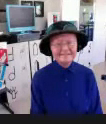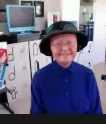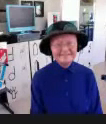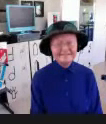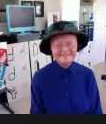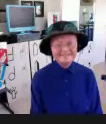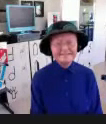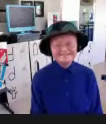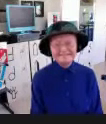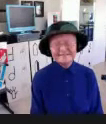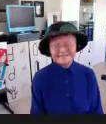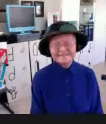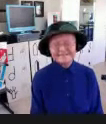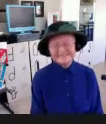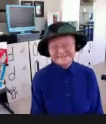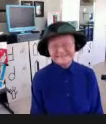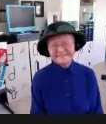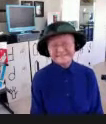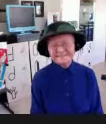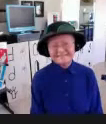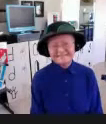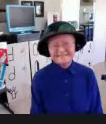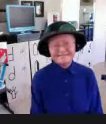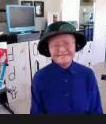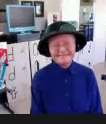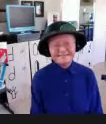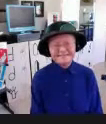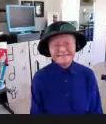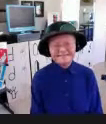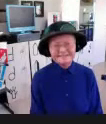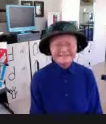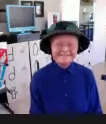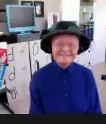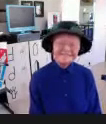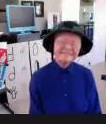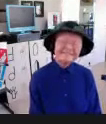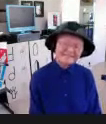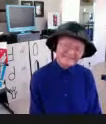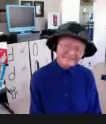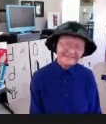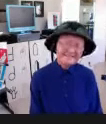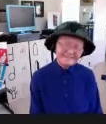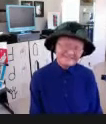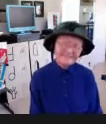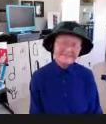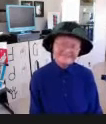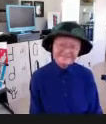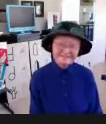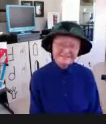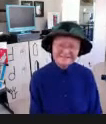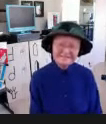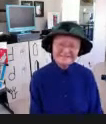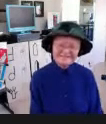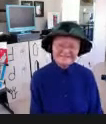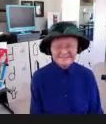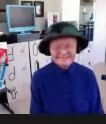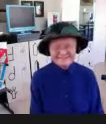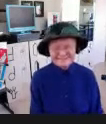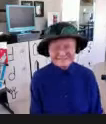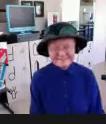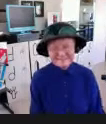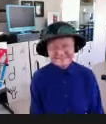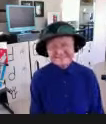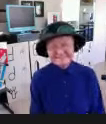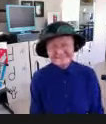So yeah, that's the prompt for number. Again, you get this either the opening of the hand